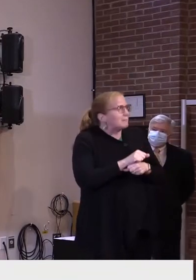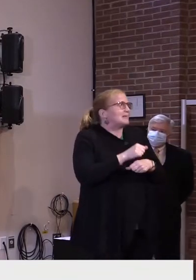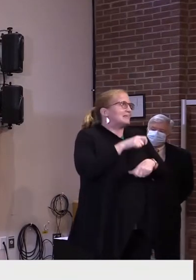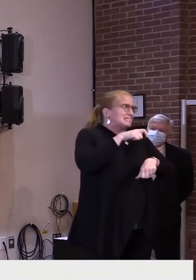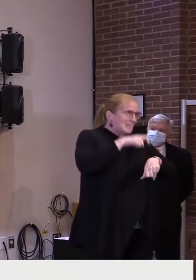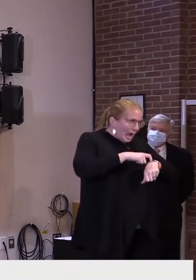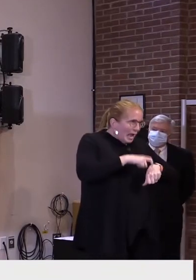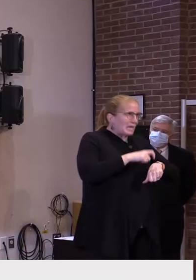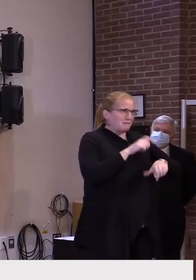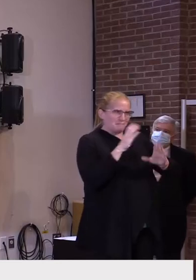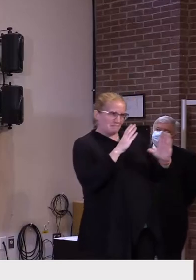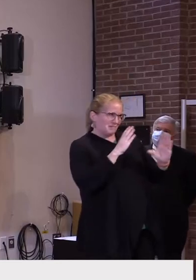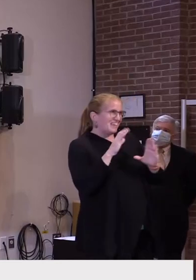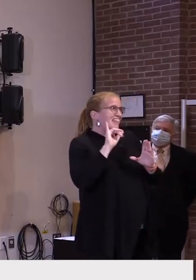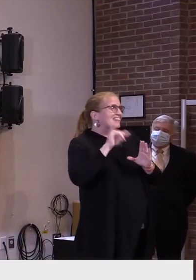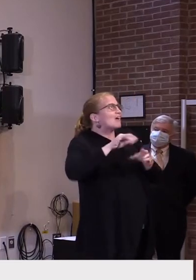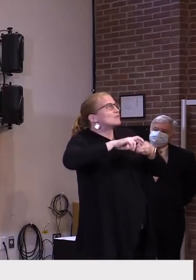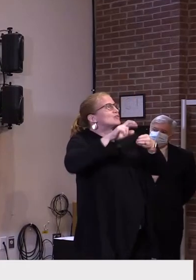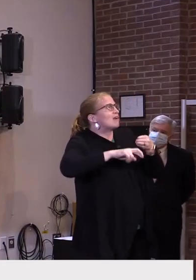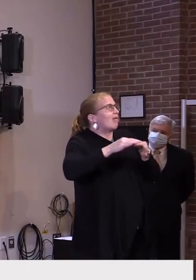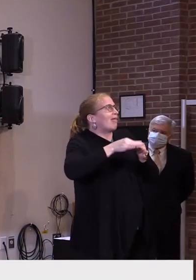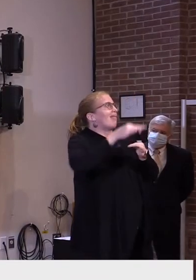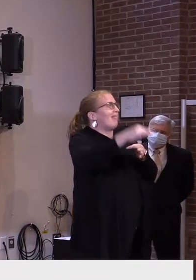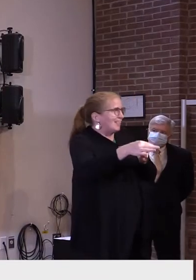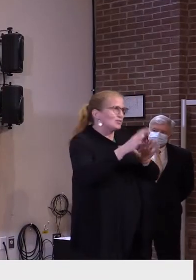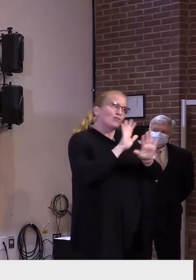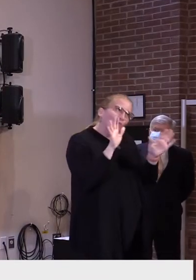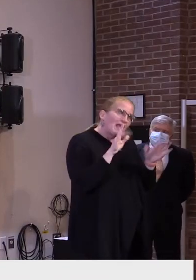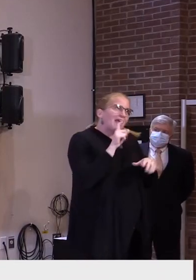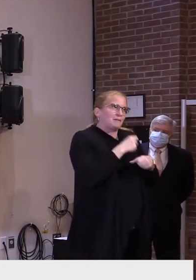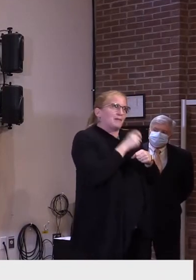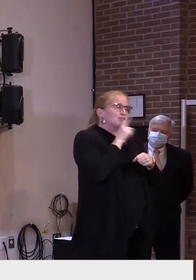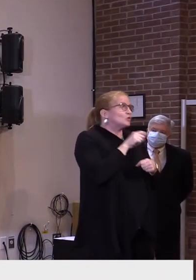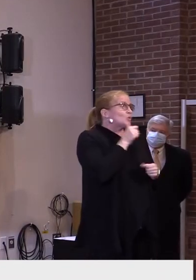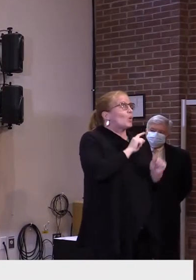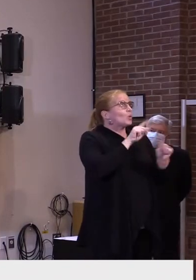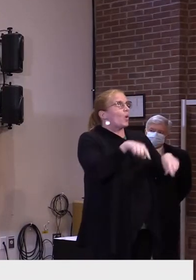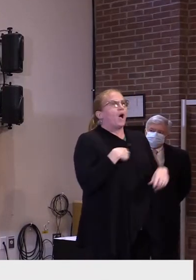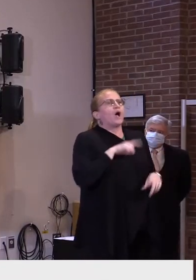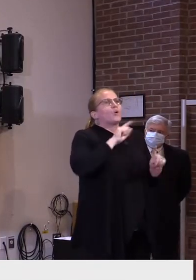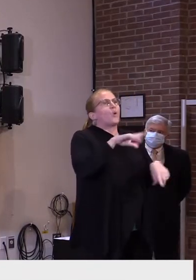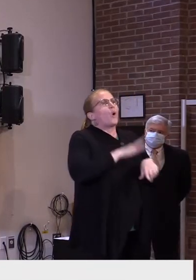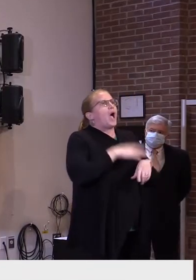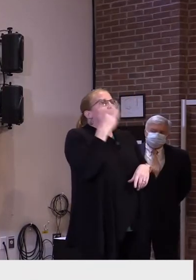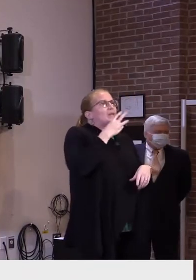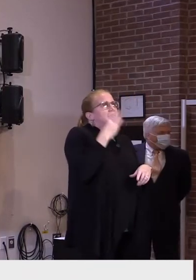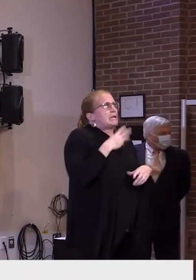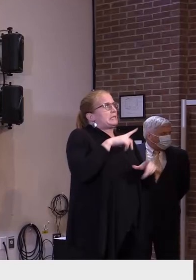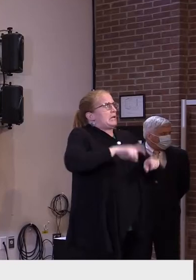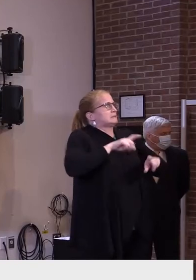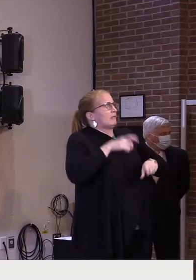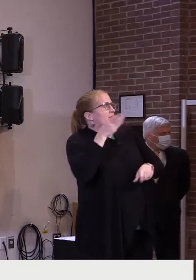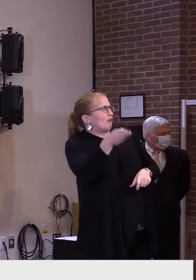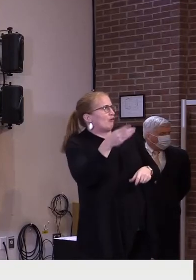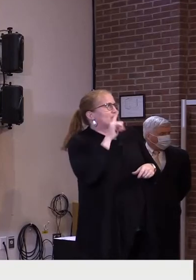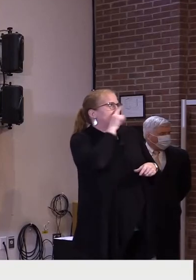they don't get a test the day before Thanksgiving expecting that they're going to have a result for the dinner.